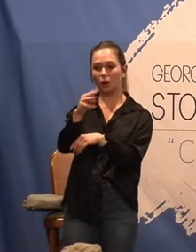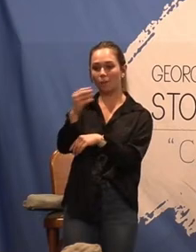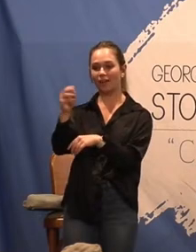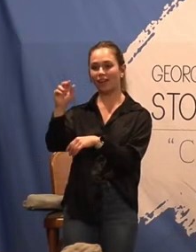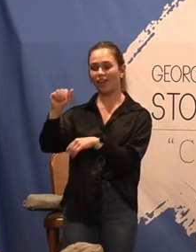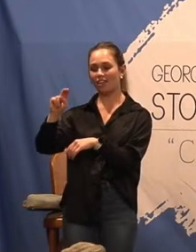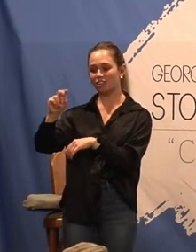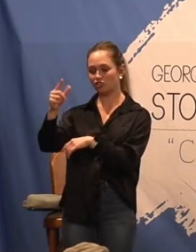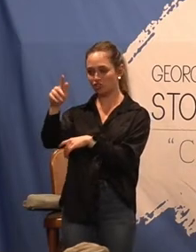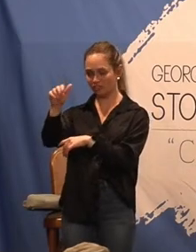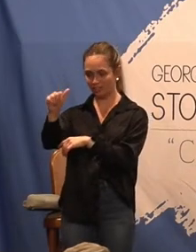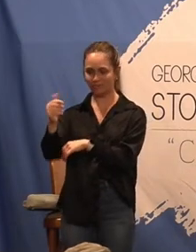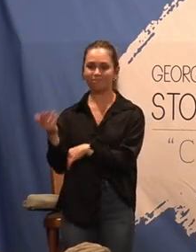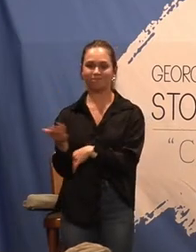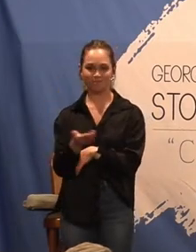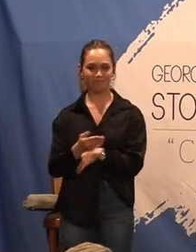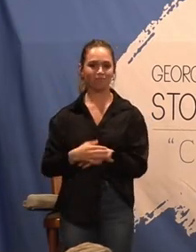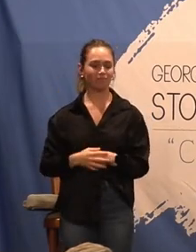Wilkerson.